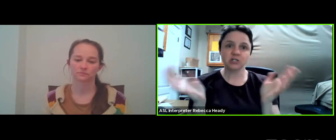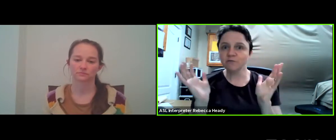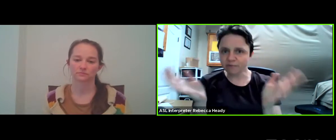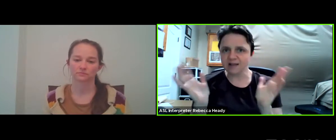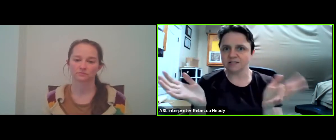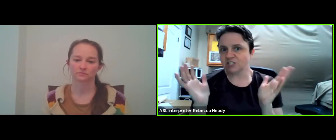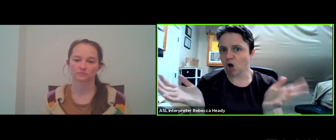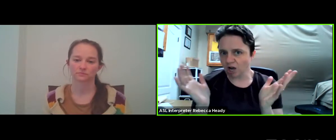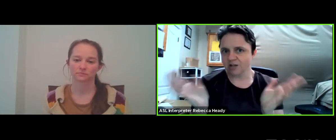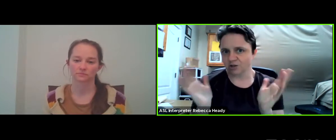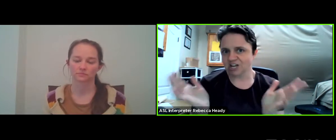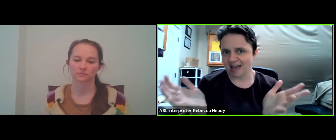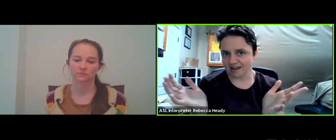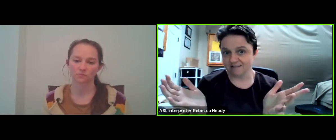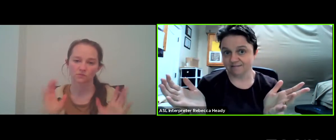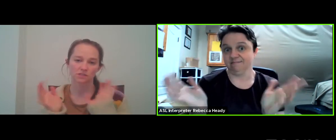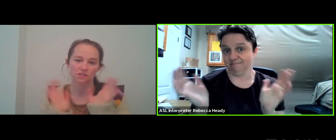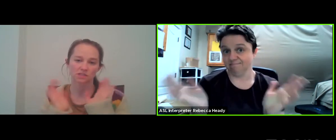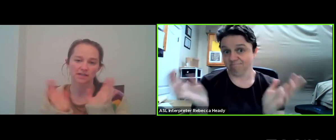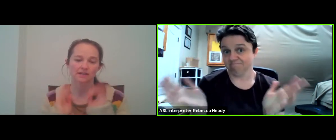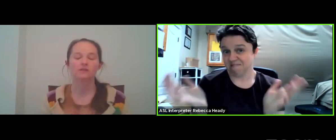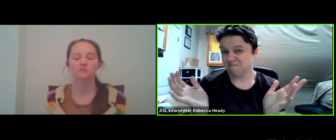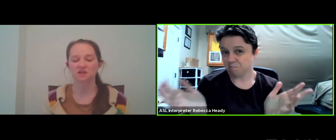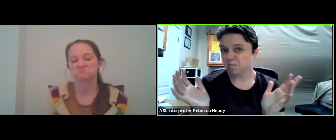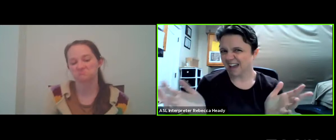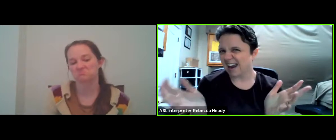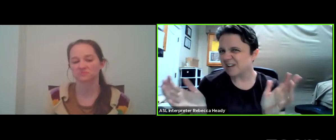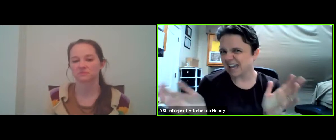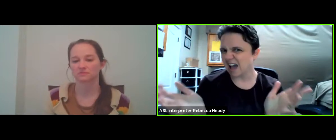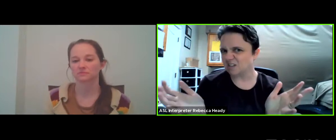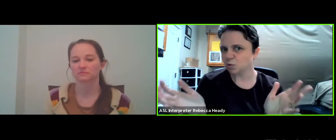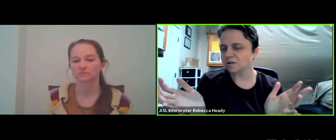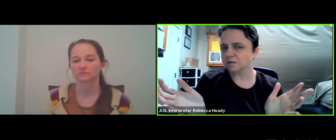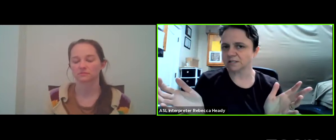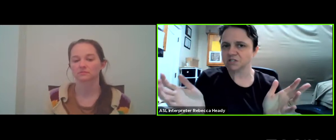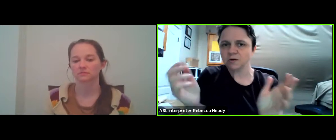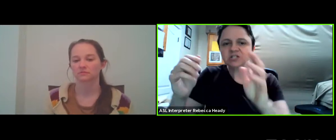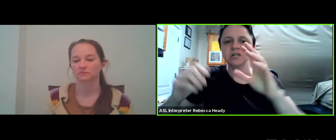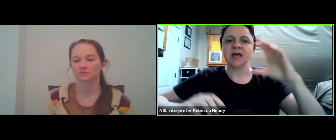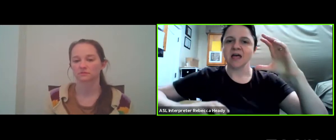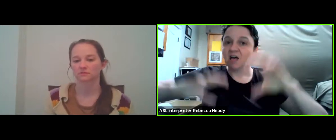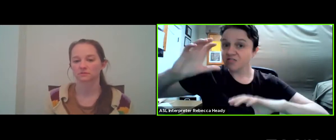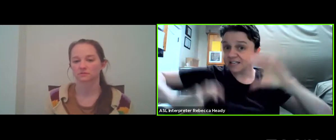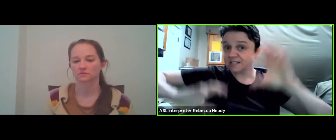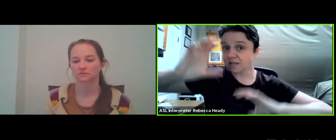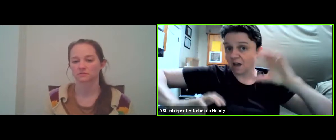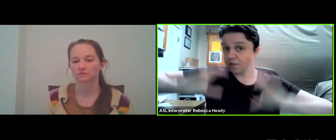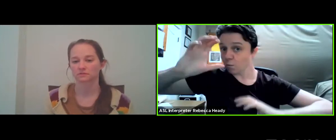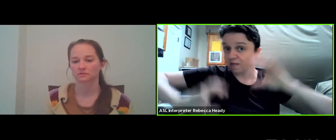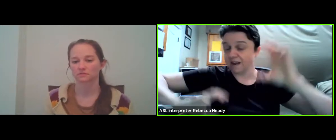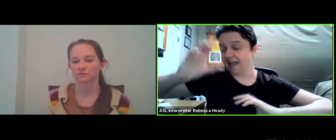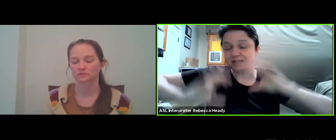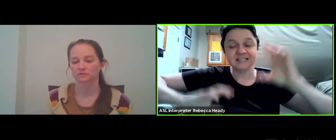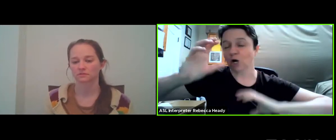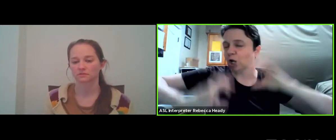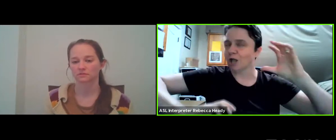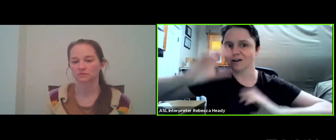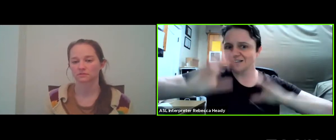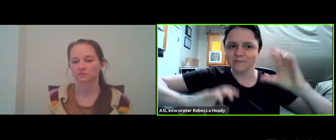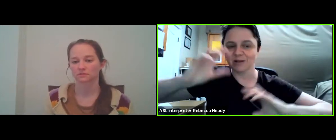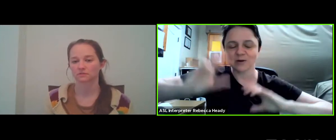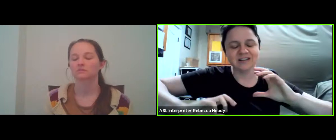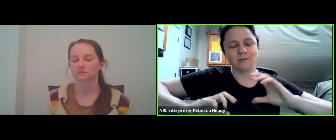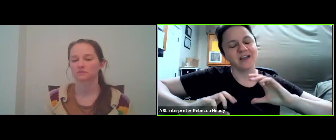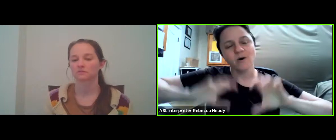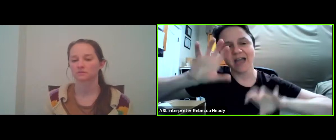is like two friends talking or chatting. Okay. Kind of a casual situation. This is another one that I haven't seen in a